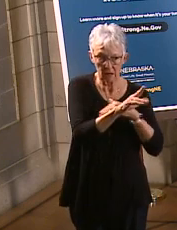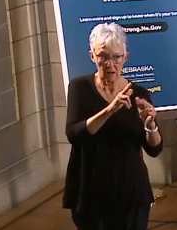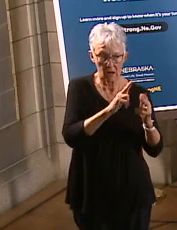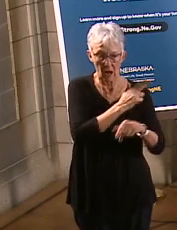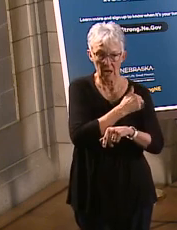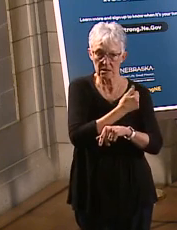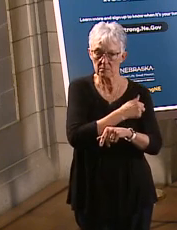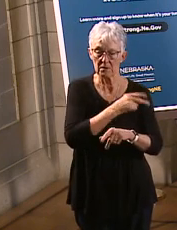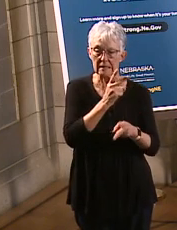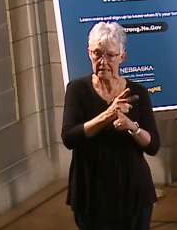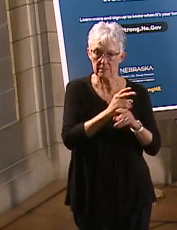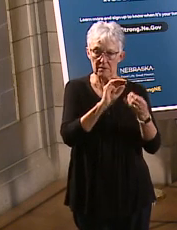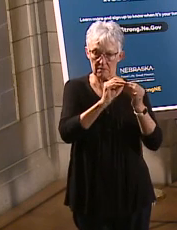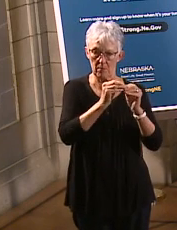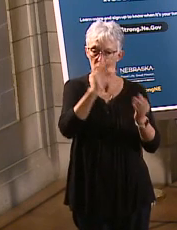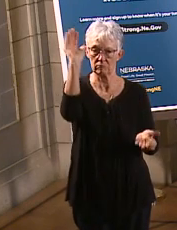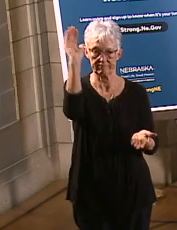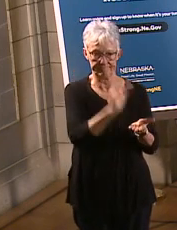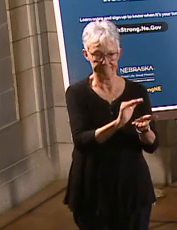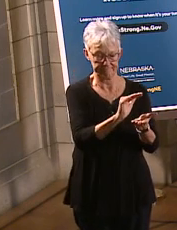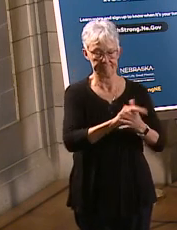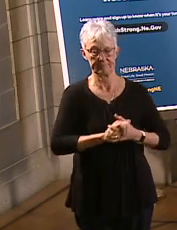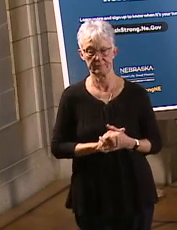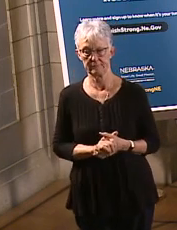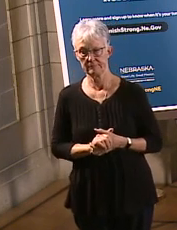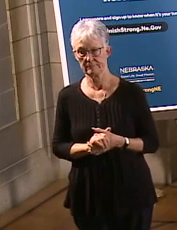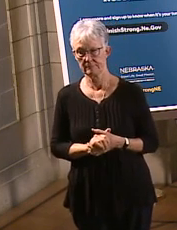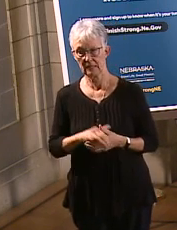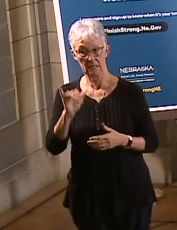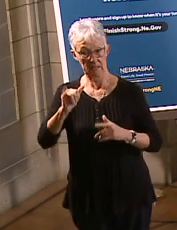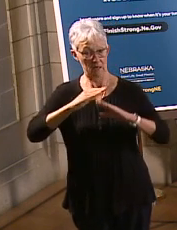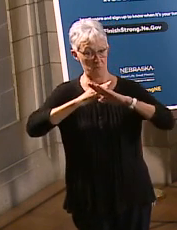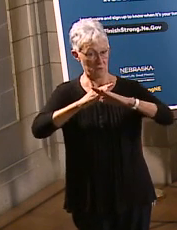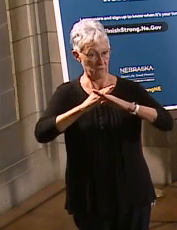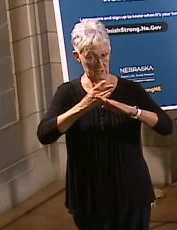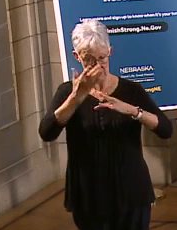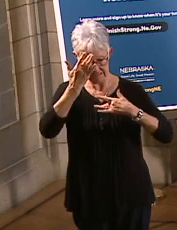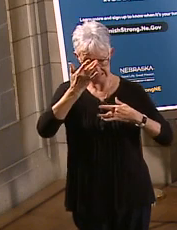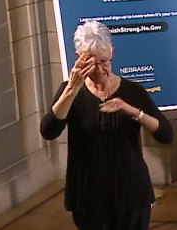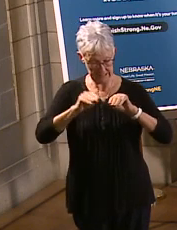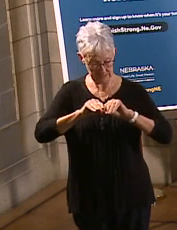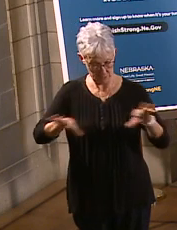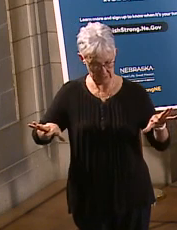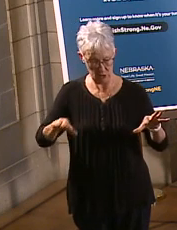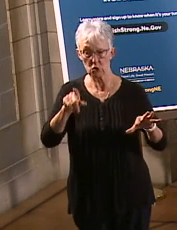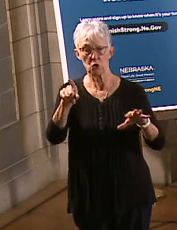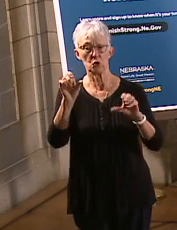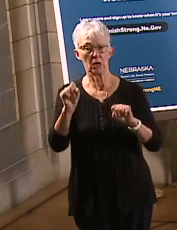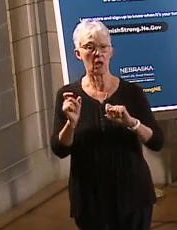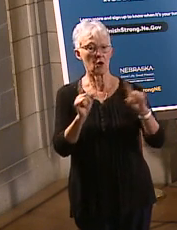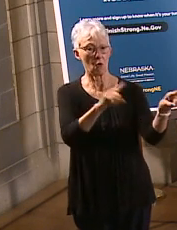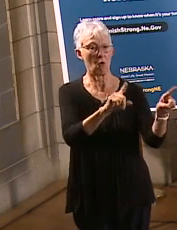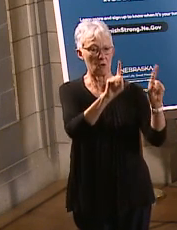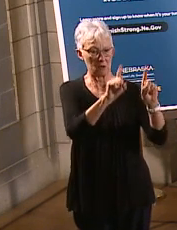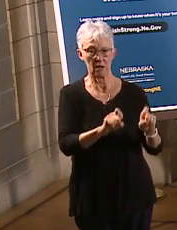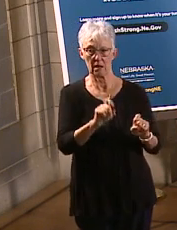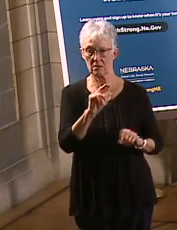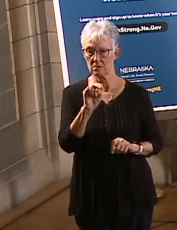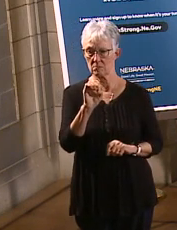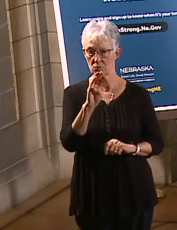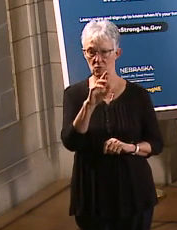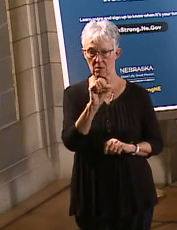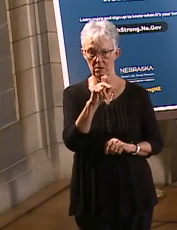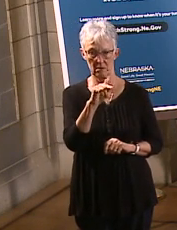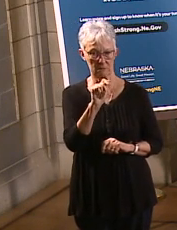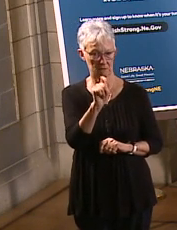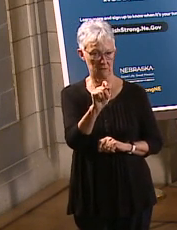Another way to be able to slow the spread of the virus is by going to testnebraska.com to make sure you don't have the virus. We've delivered